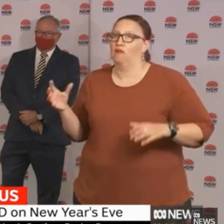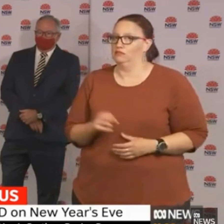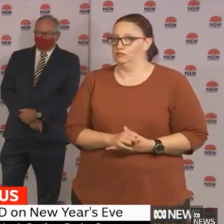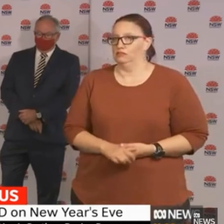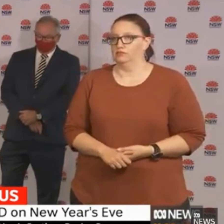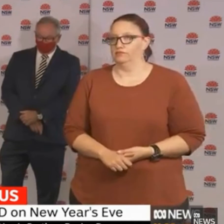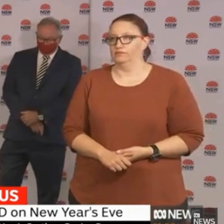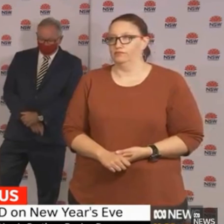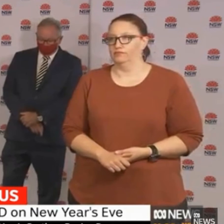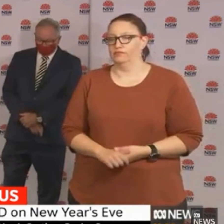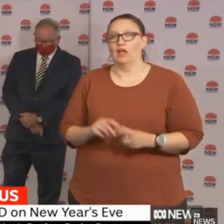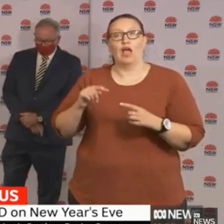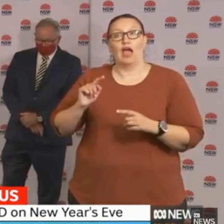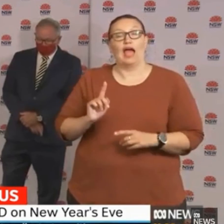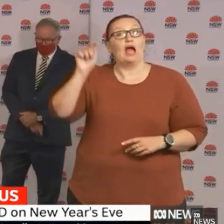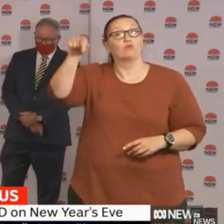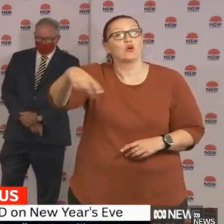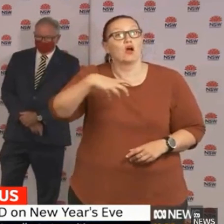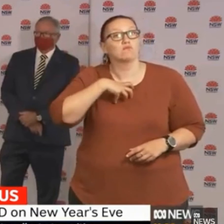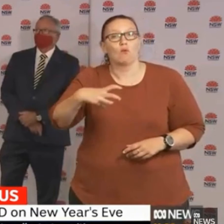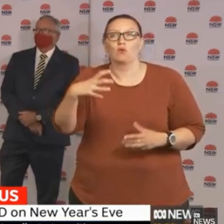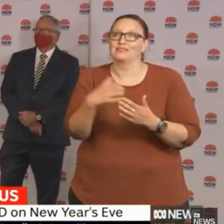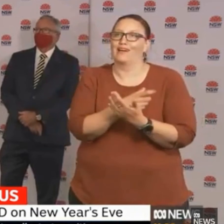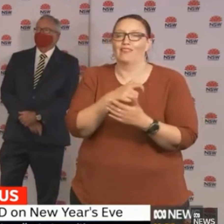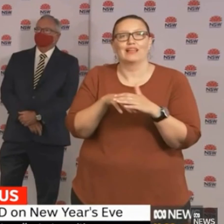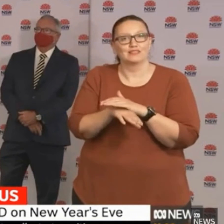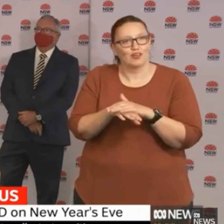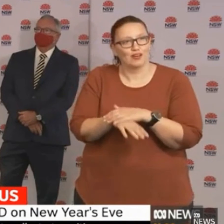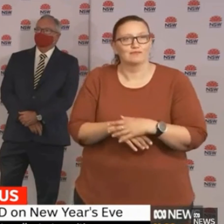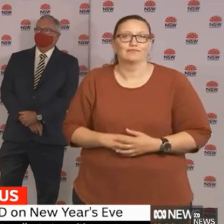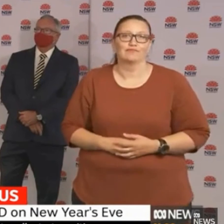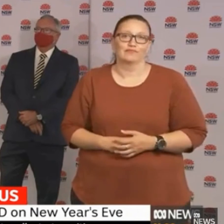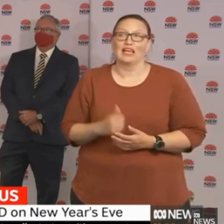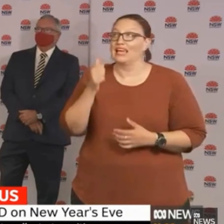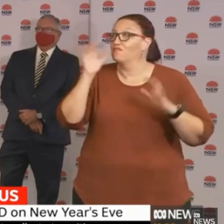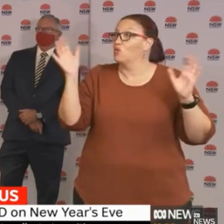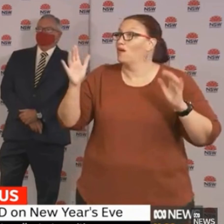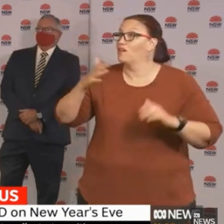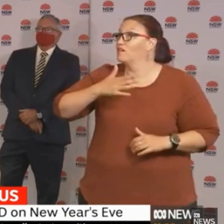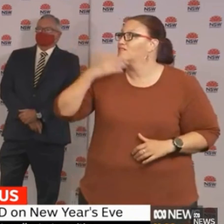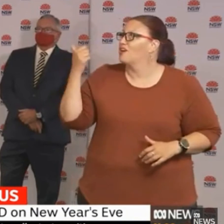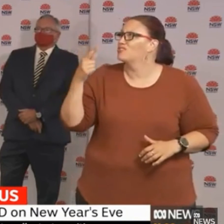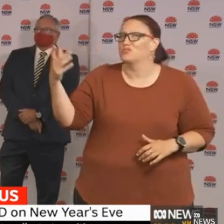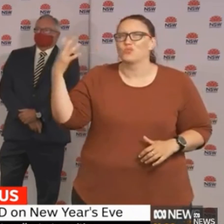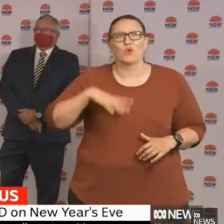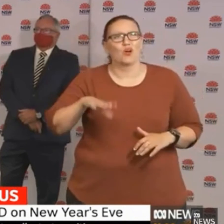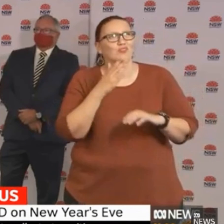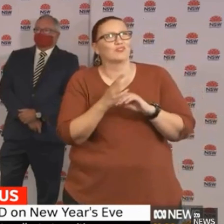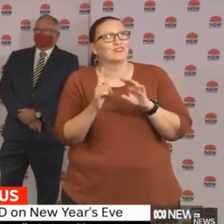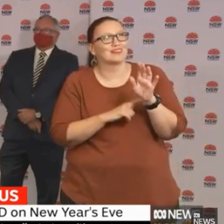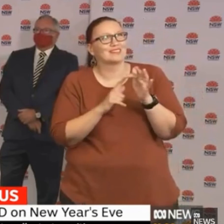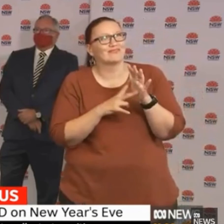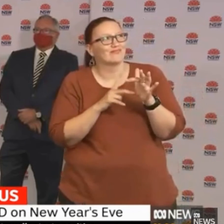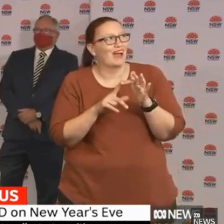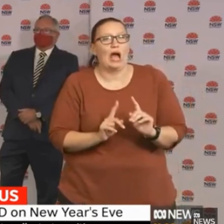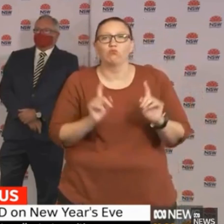likely to transmit the virus than indoor settings. So if the weather is fine and you want to spend New Year's Eve outdoors, that